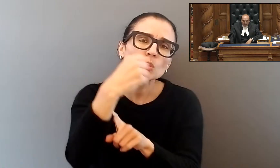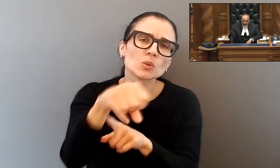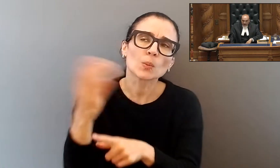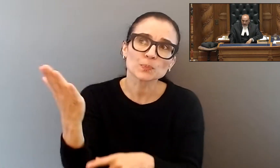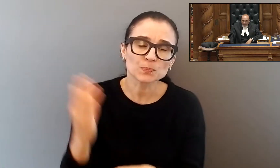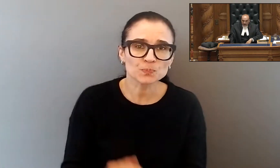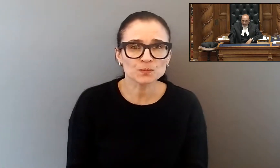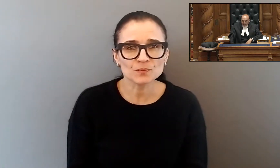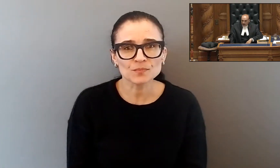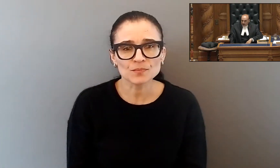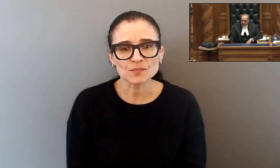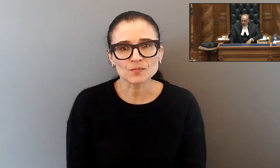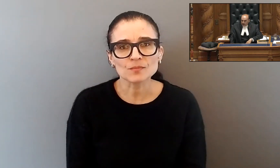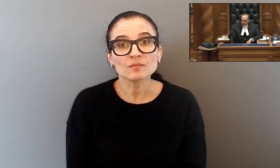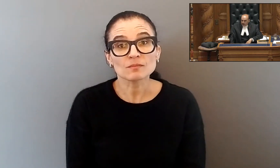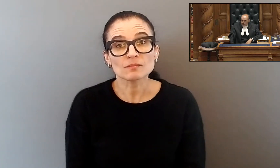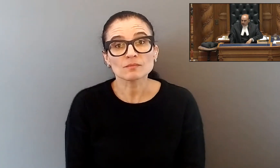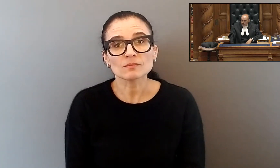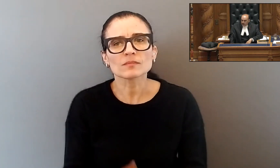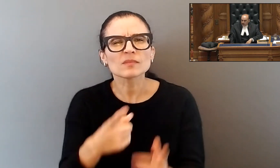Minister of Mining and Critical Minerals.